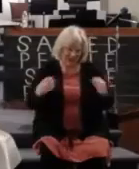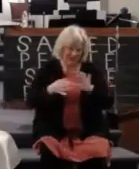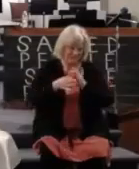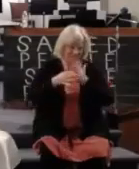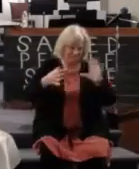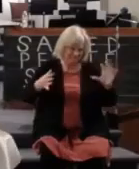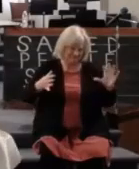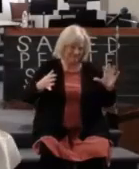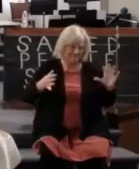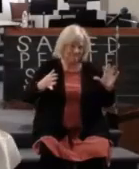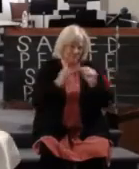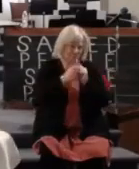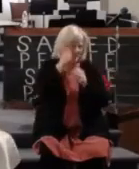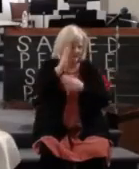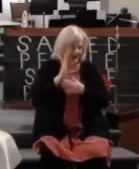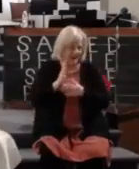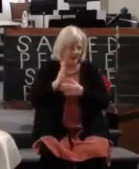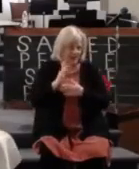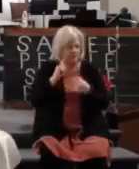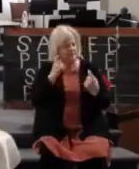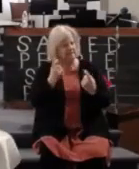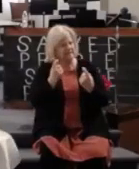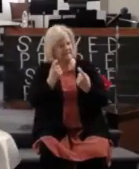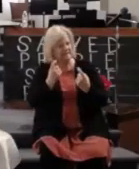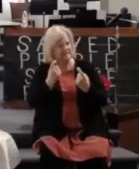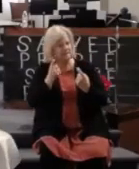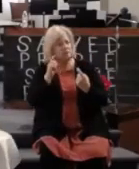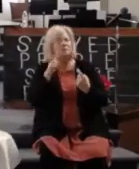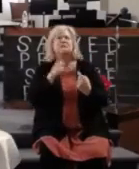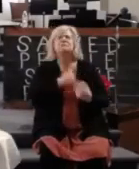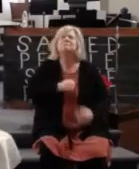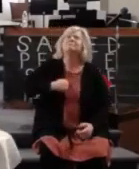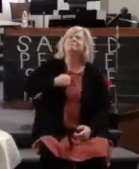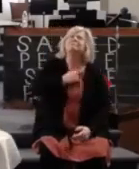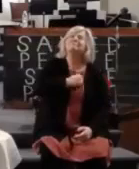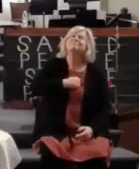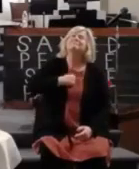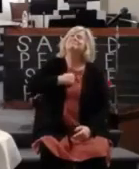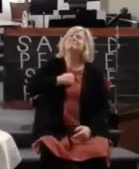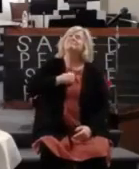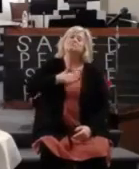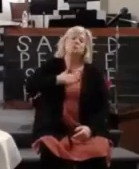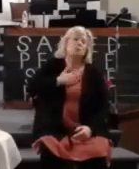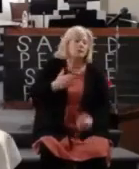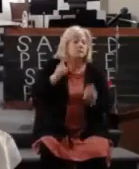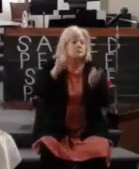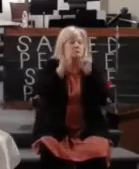fellowship, we need to repent and be welcomed back.